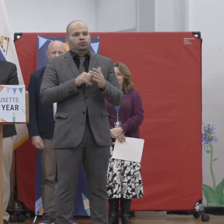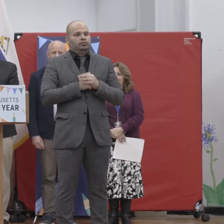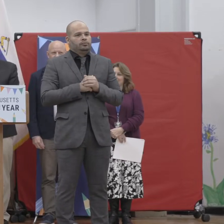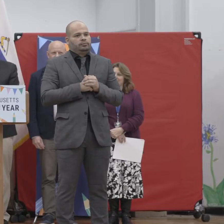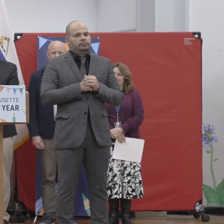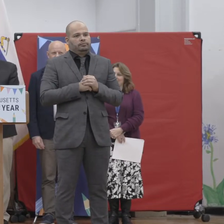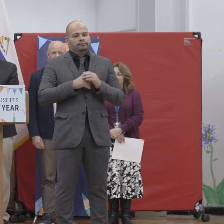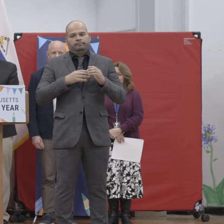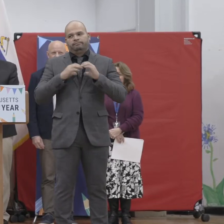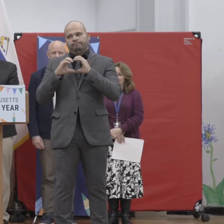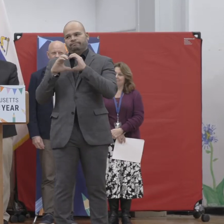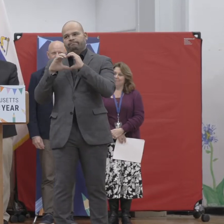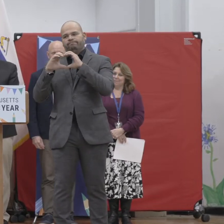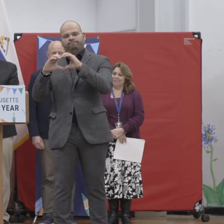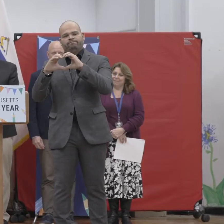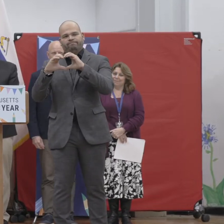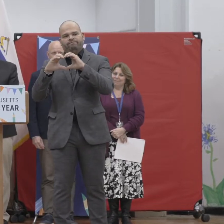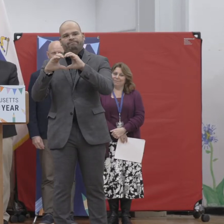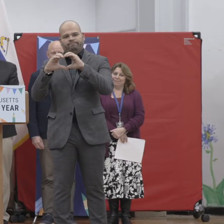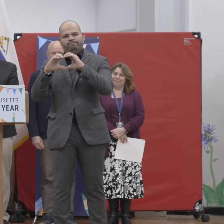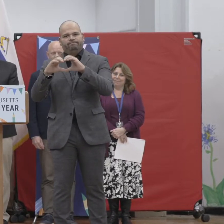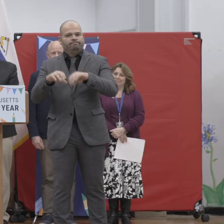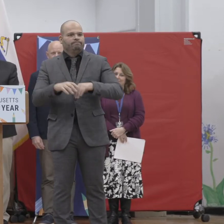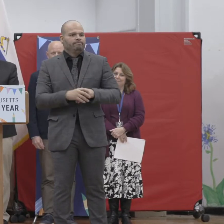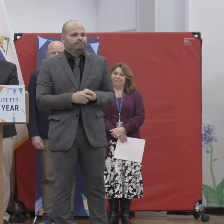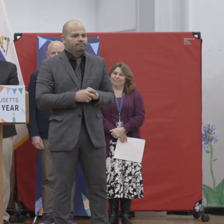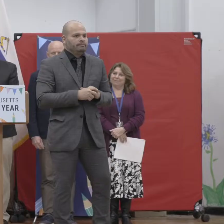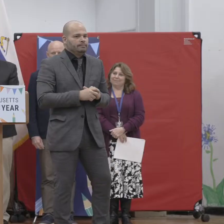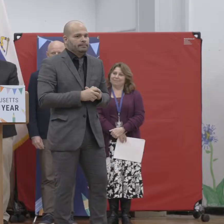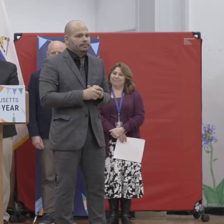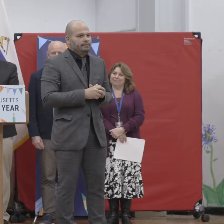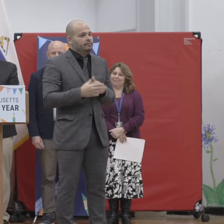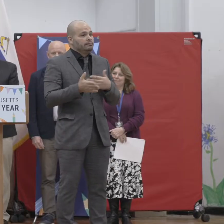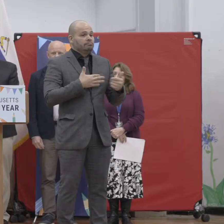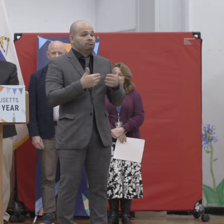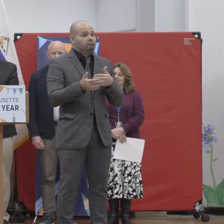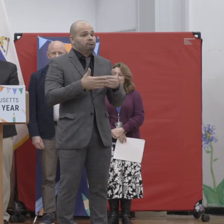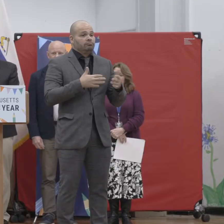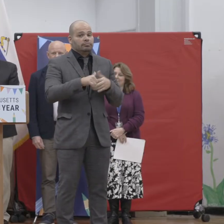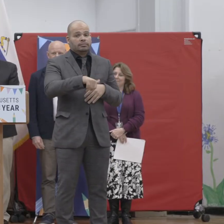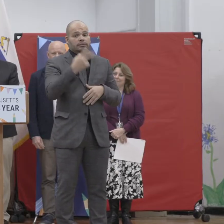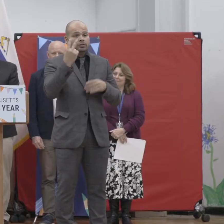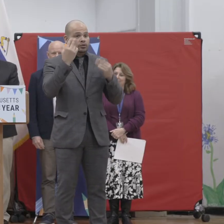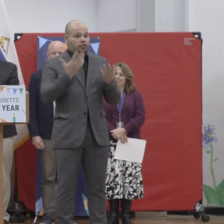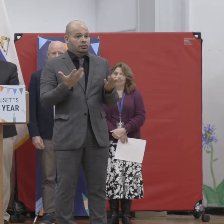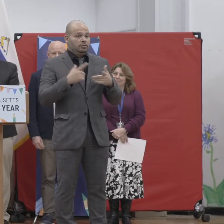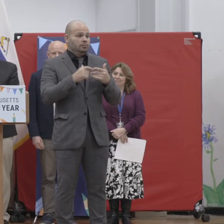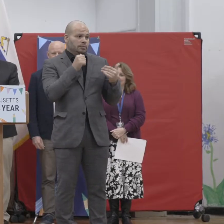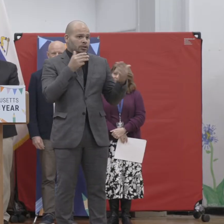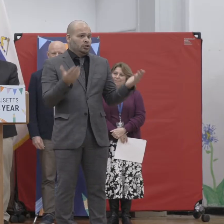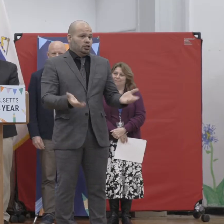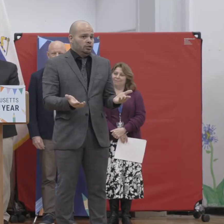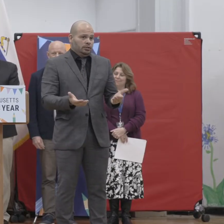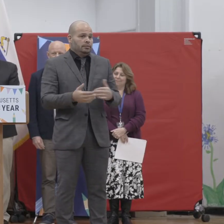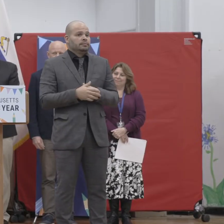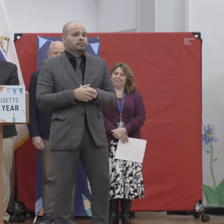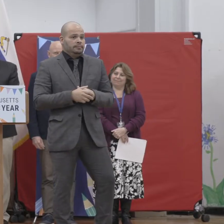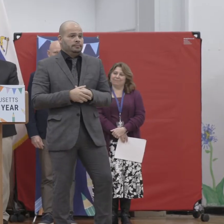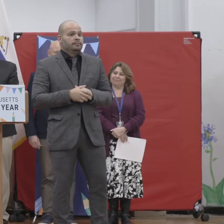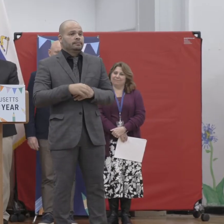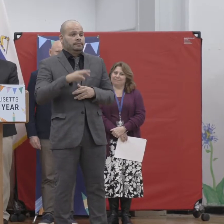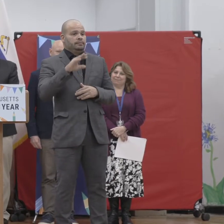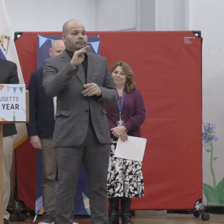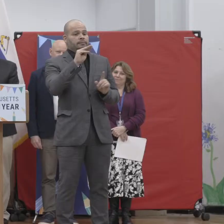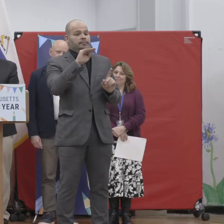Although Mrs. Ferris and Miss Aleman are not here today, I can't leave them out. Mrs. Ferris's wisdom, dedication to